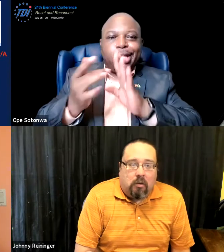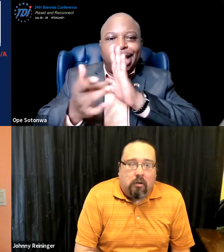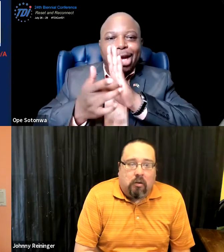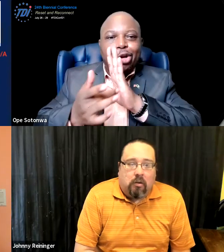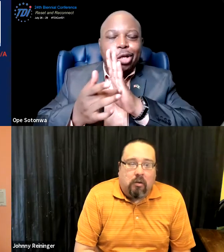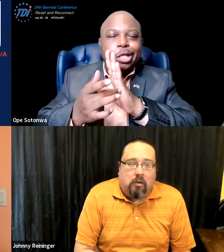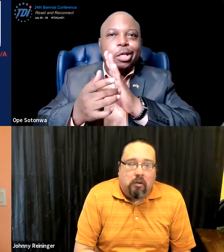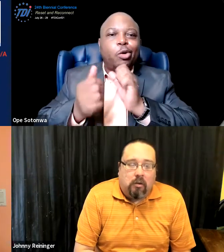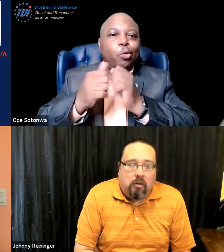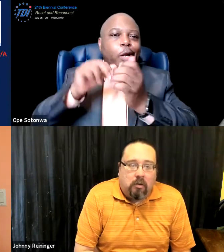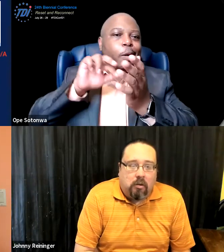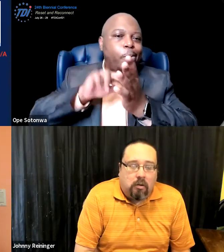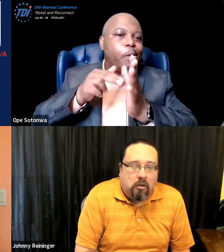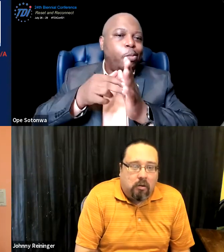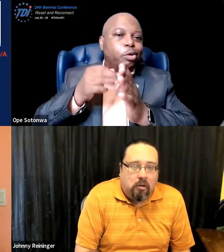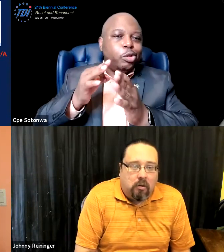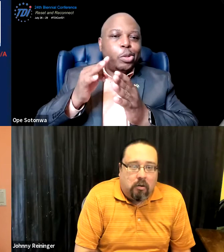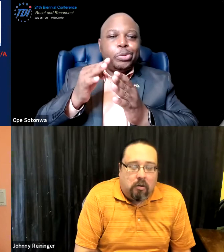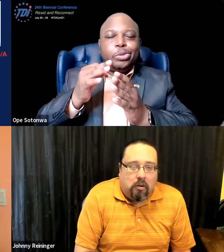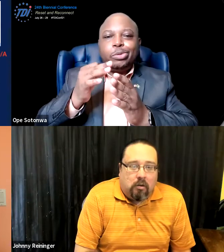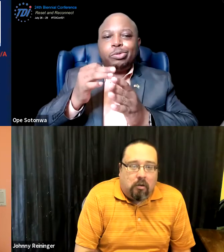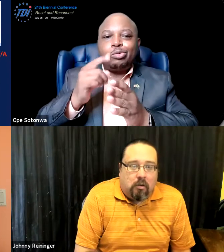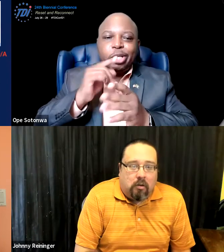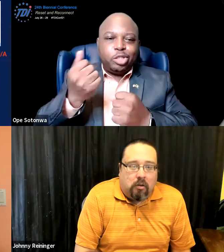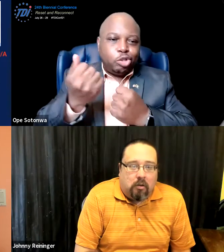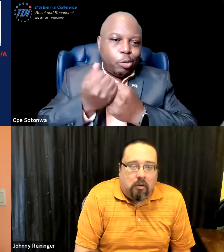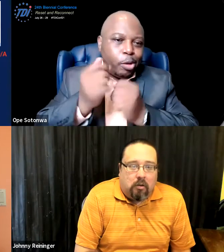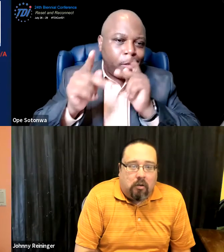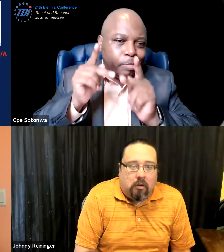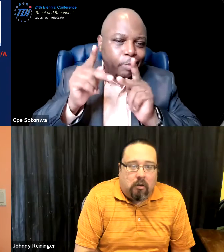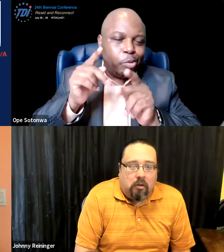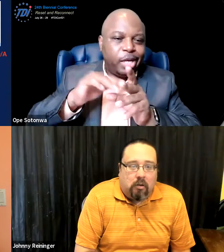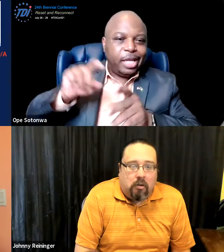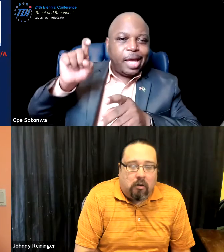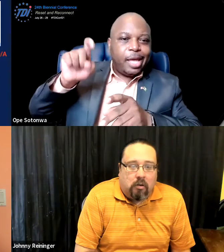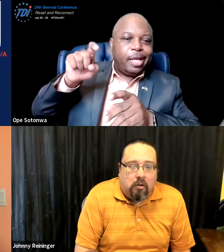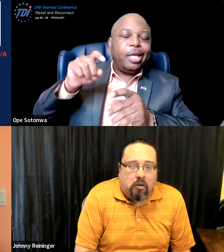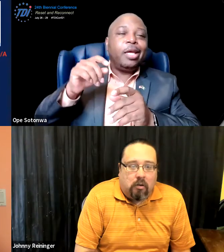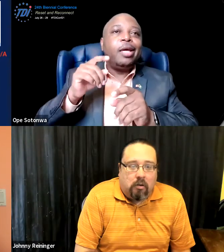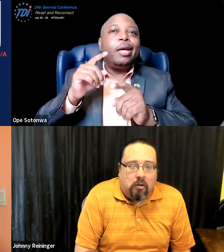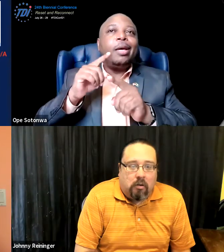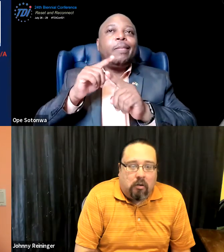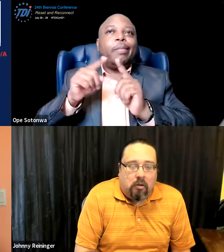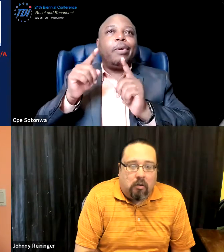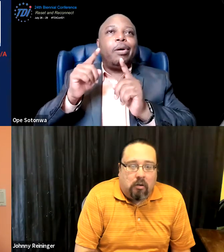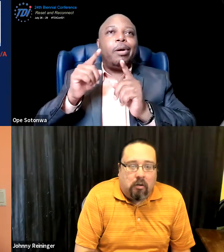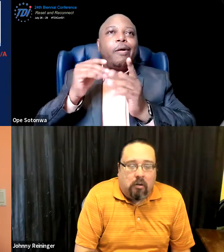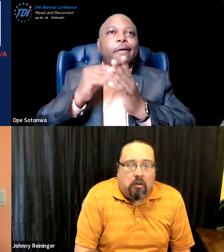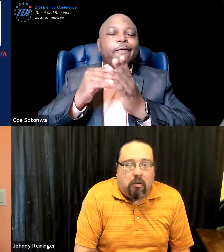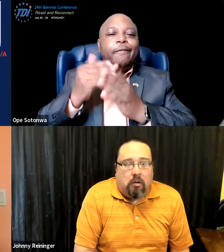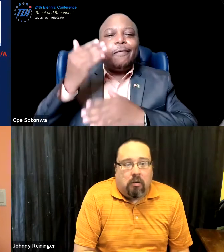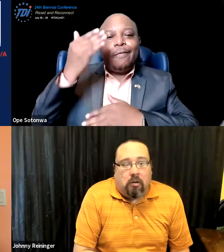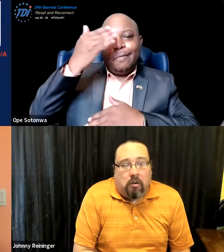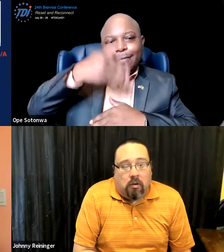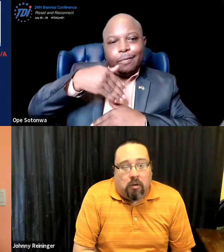new products and technology with the purpose of supporting people